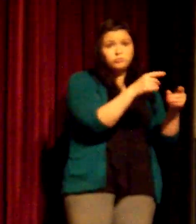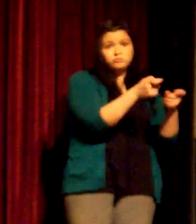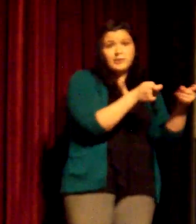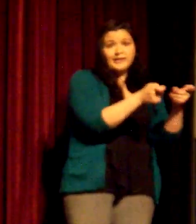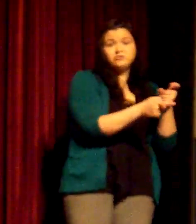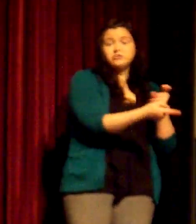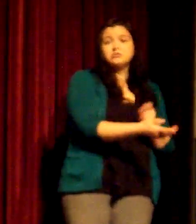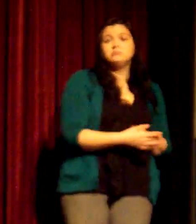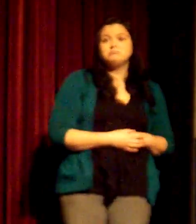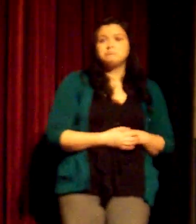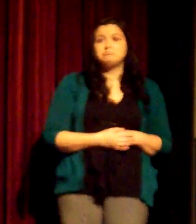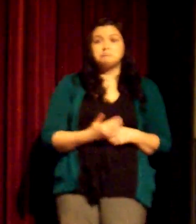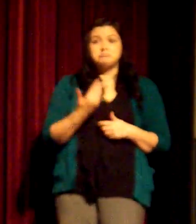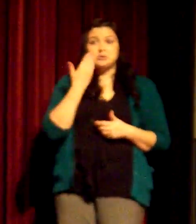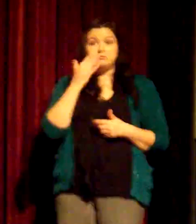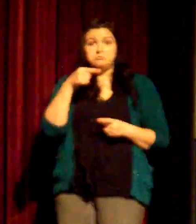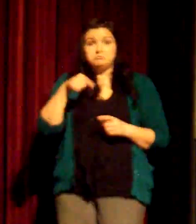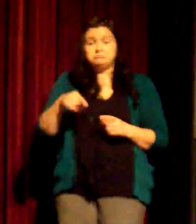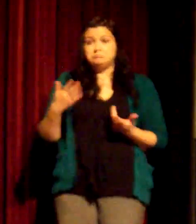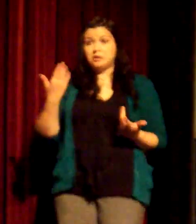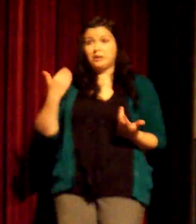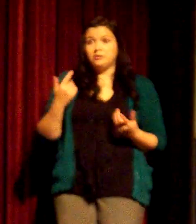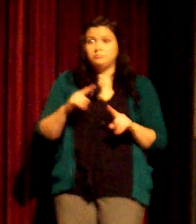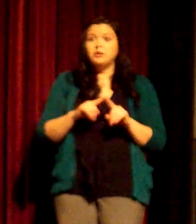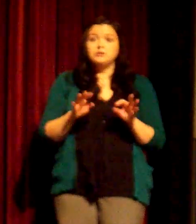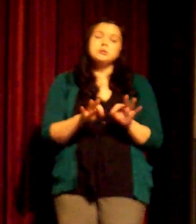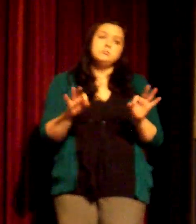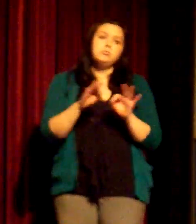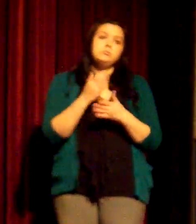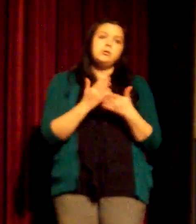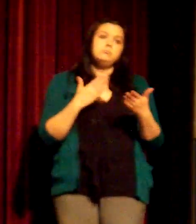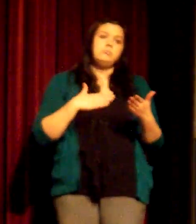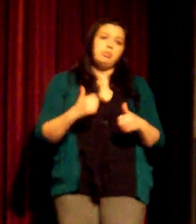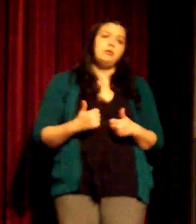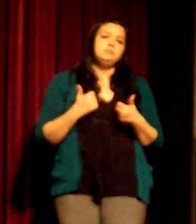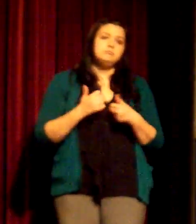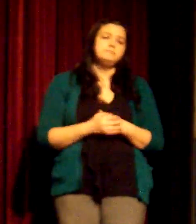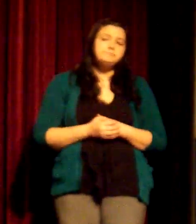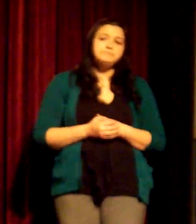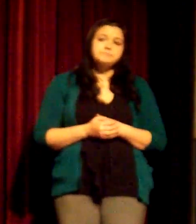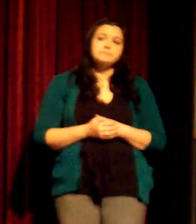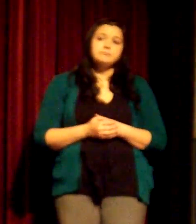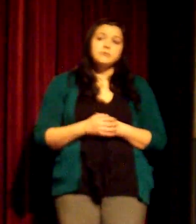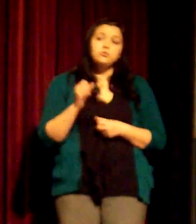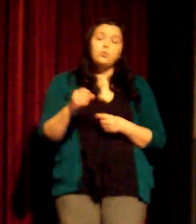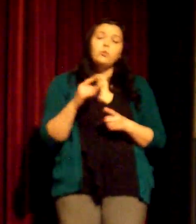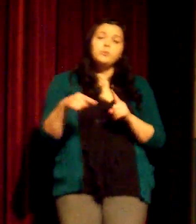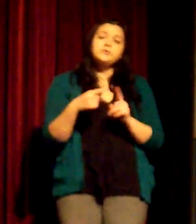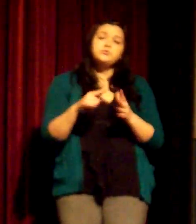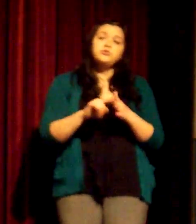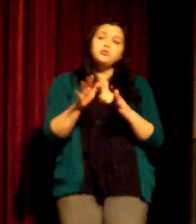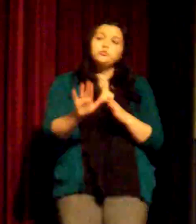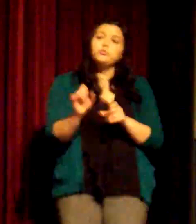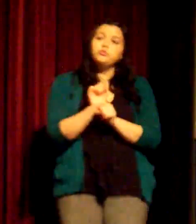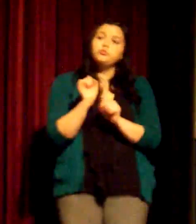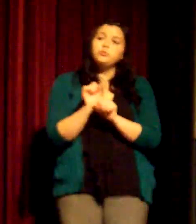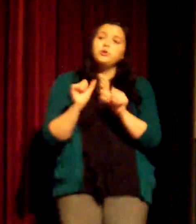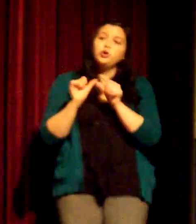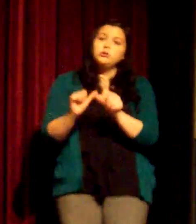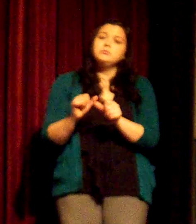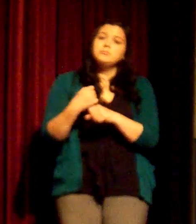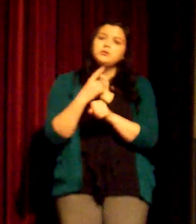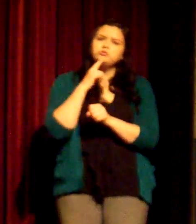mentioned, I played at Mayville. And then I graduated from UND with a bachelor's degree in communications. After college, I hit the ground running for the